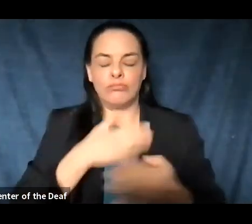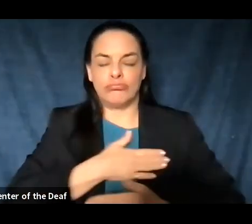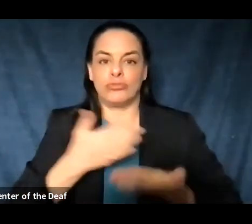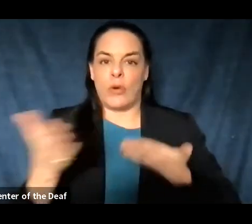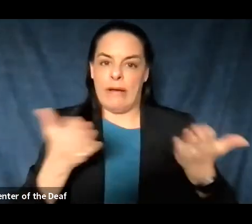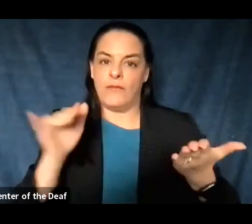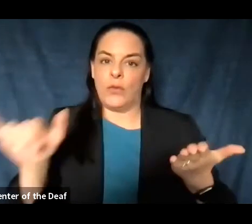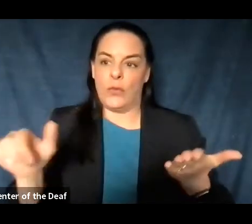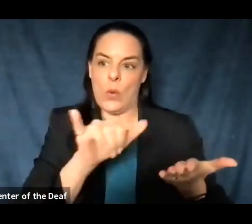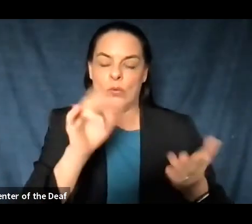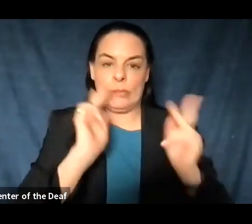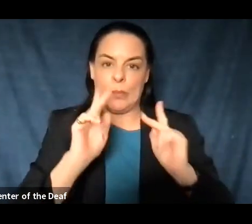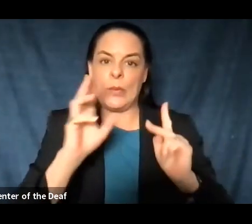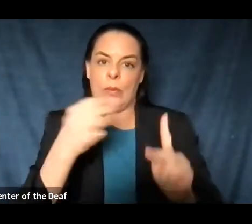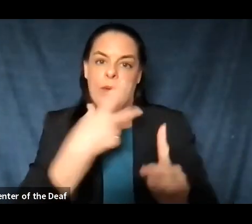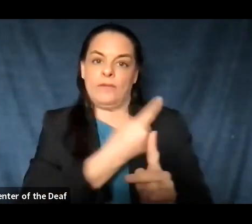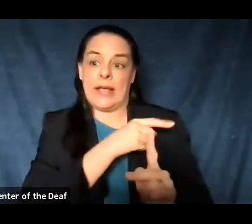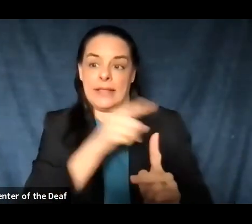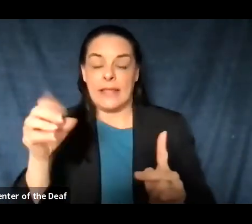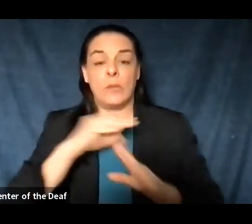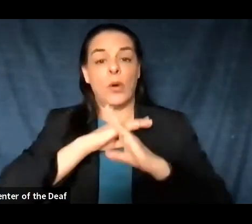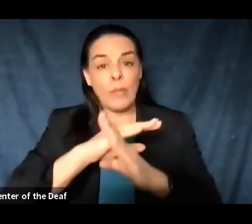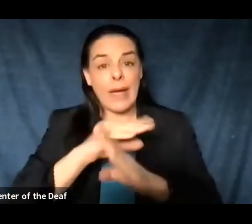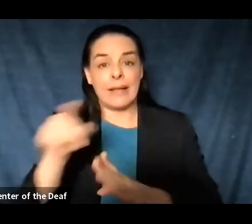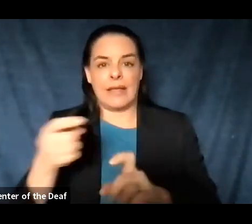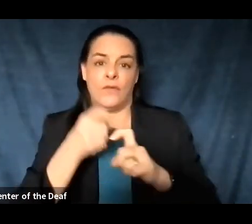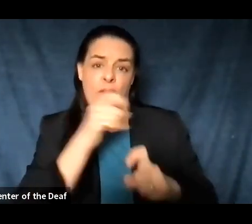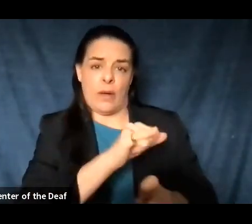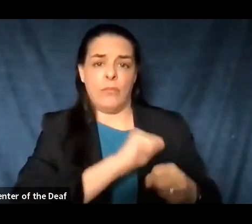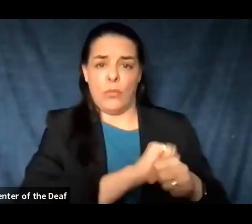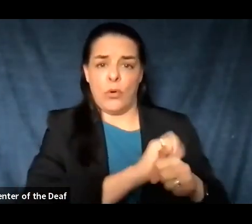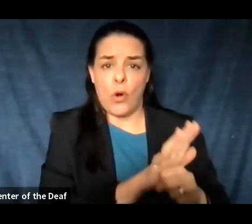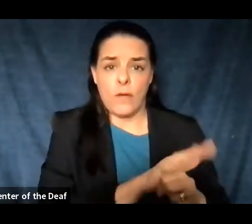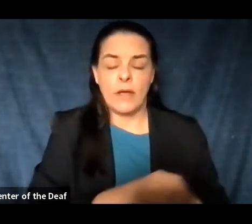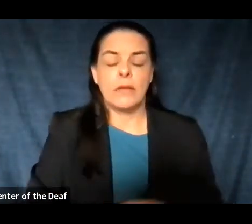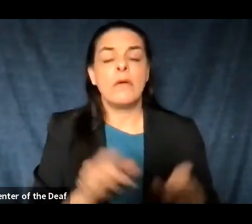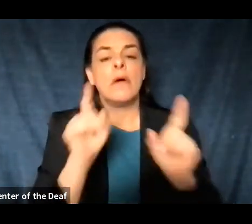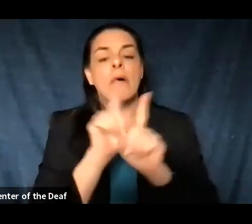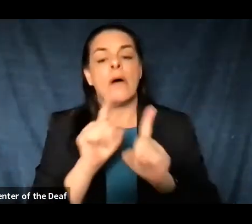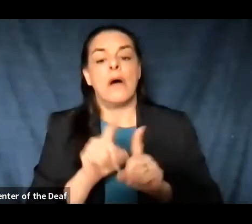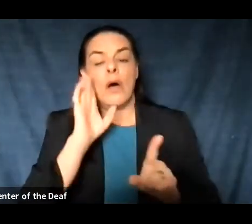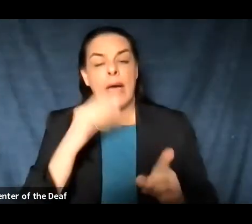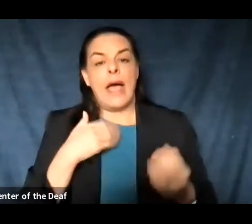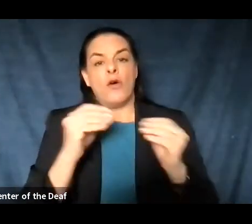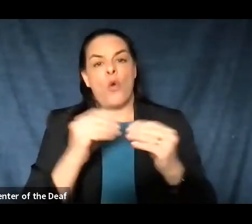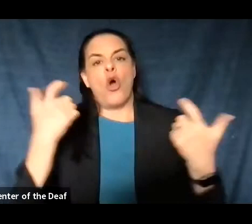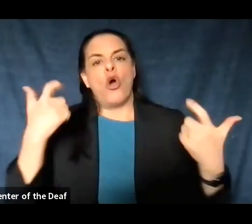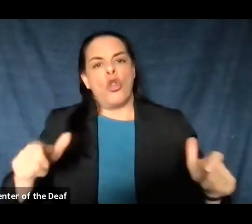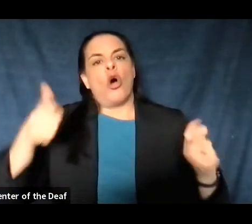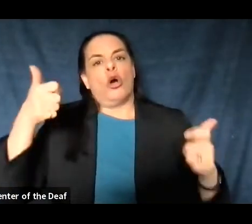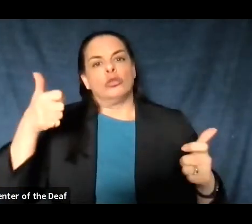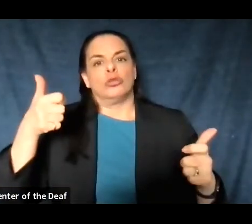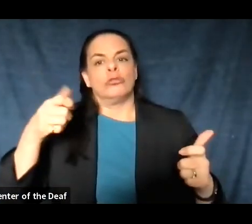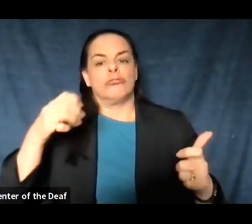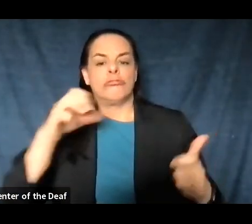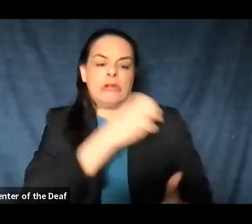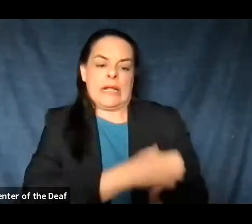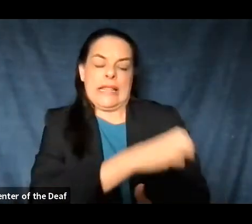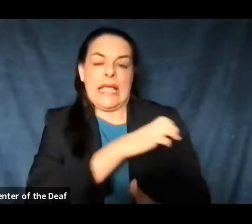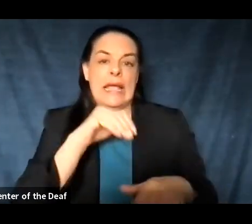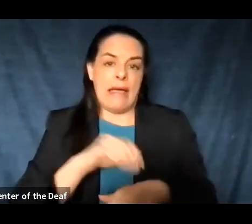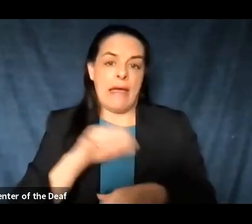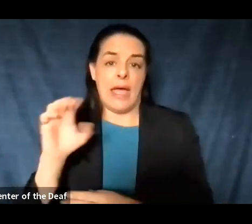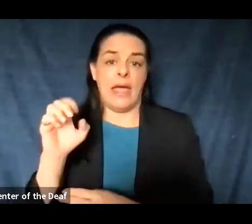to vaccinate them and protect them from COVID. But we'll also be doing larger throughput clinics at the